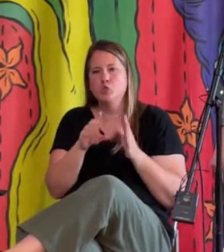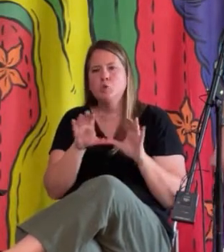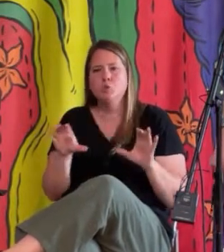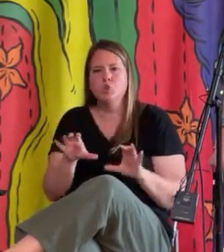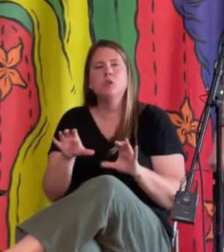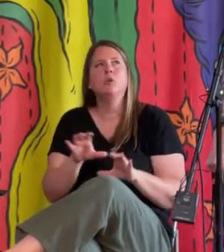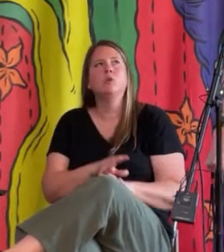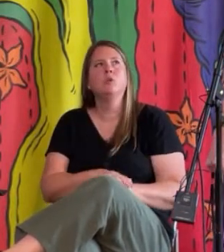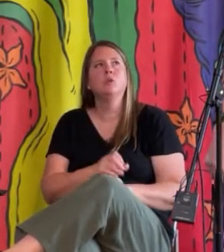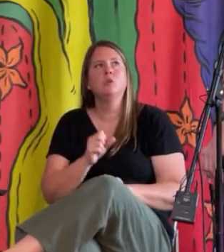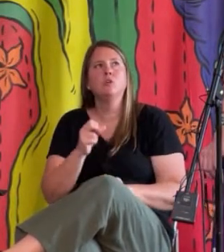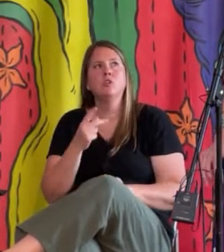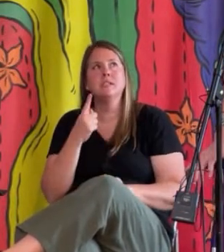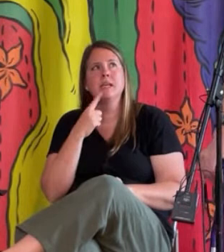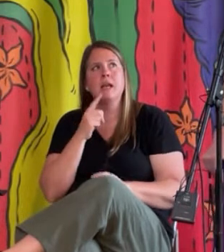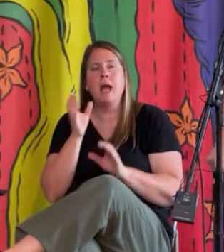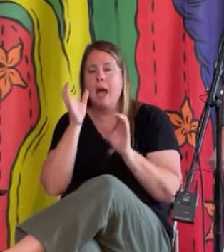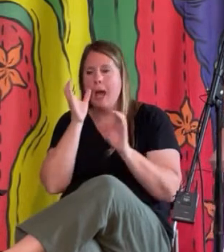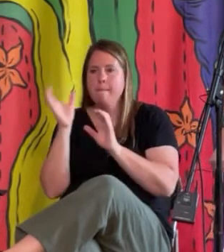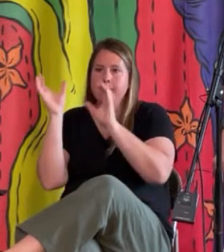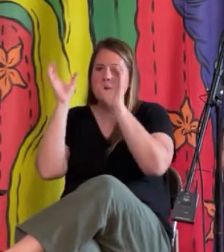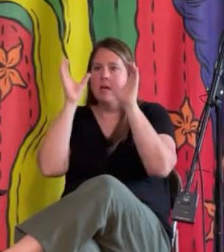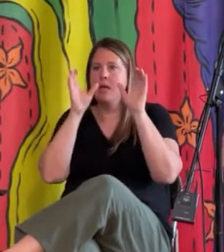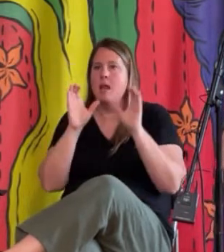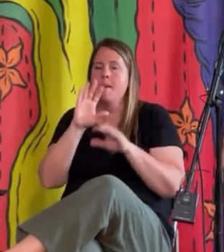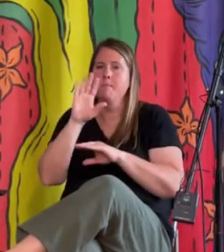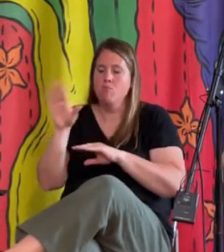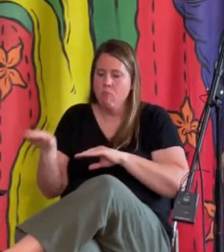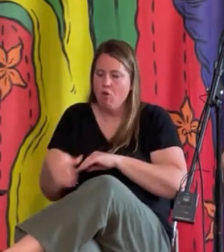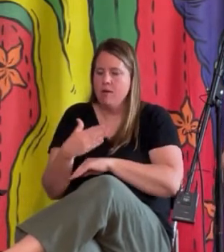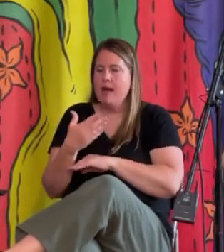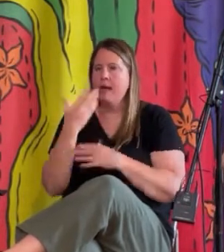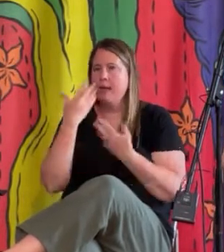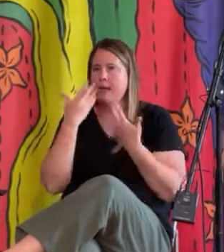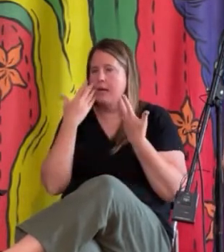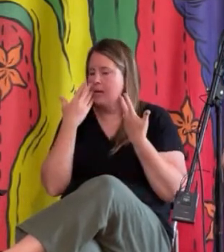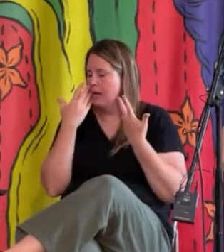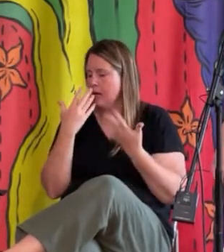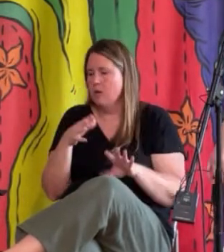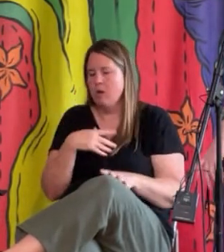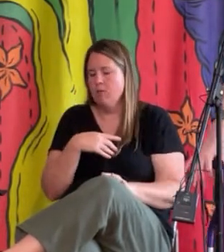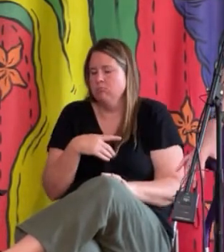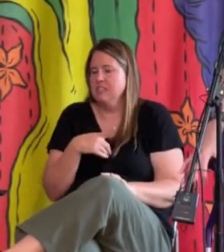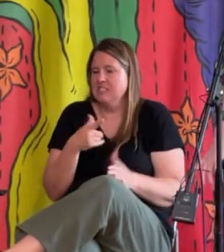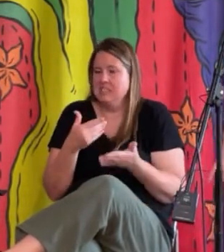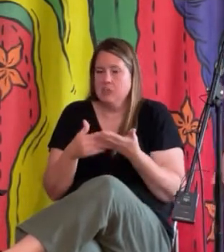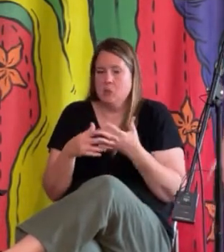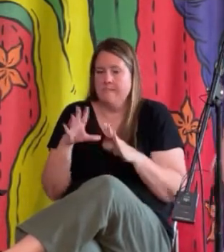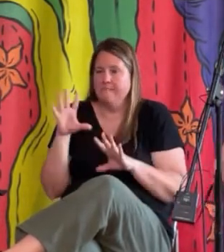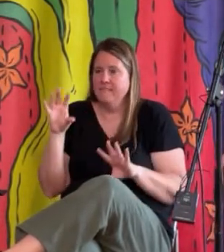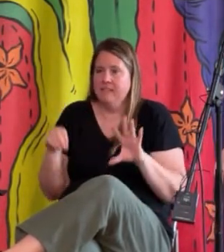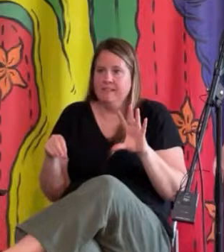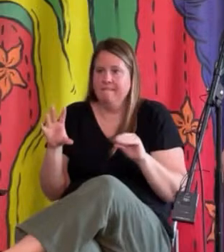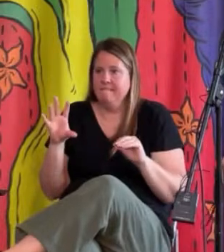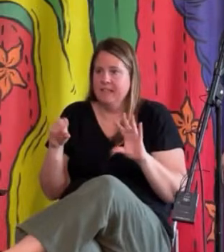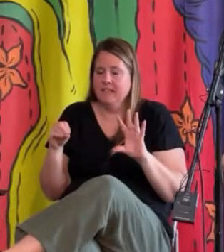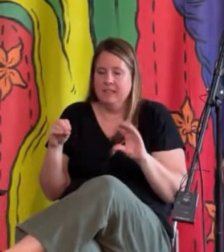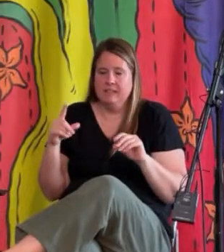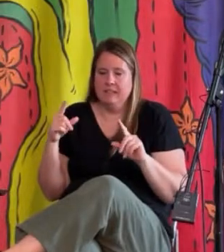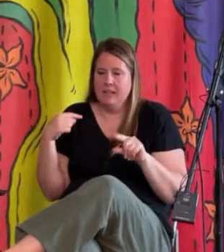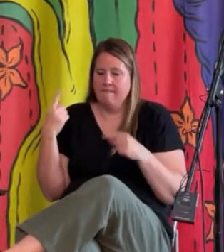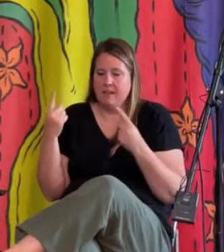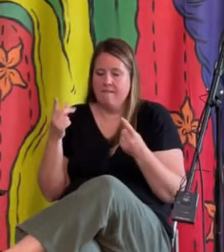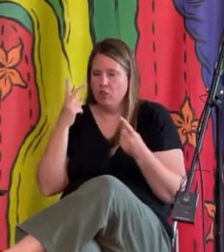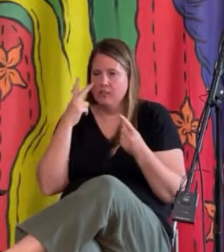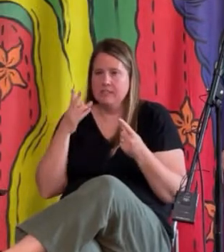she said, I have been up all night and I don't know. I couldn't tell you. This is as close to 50-50 as I've ever seen in my